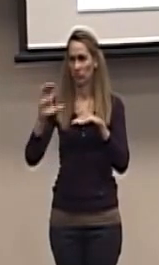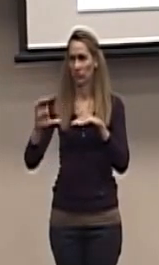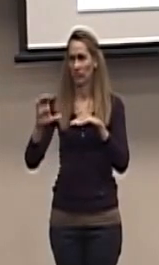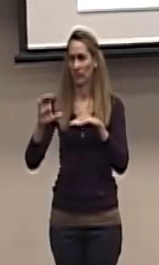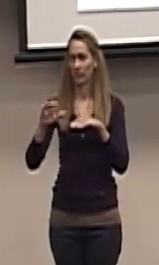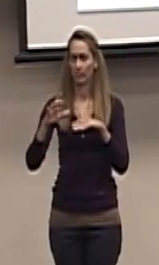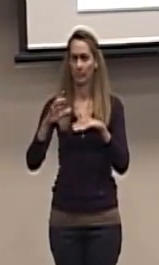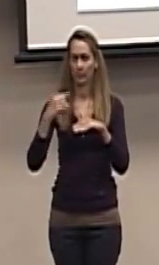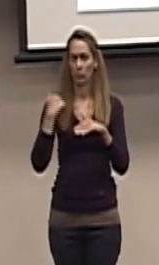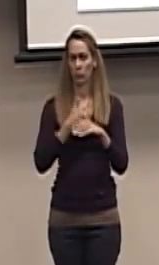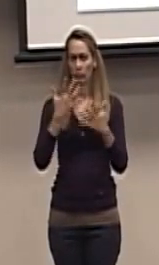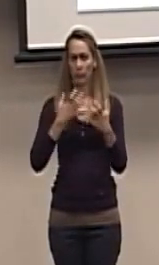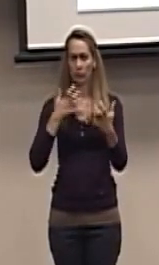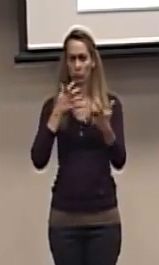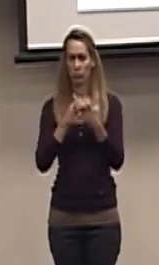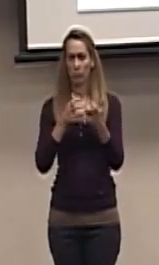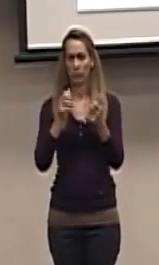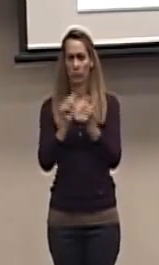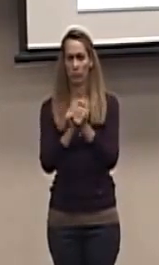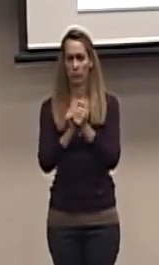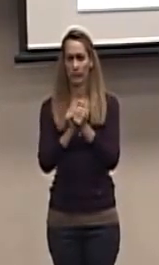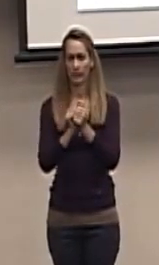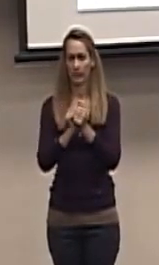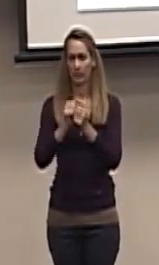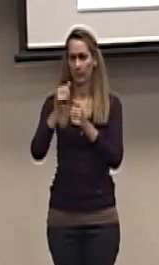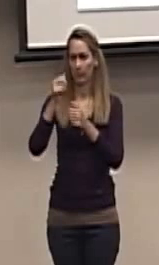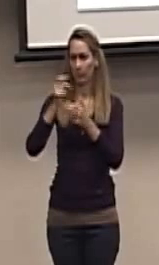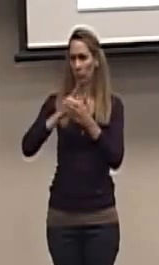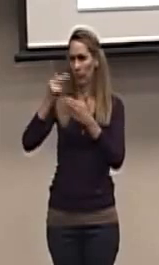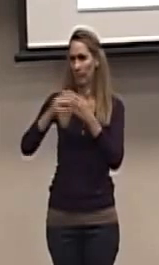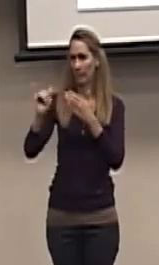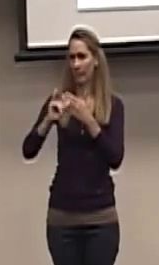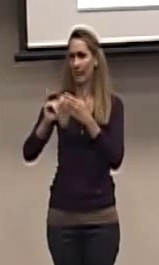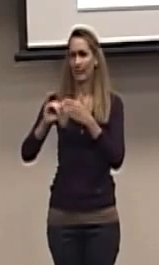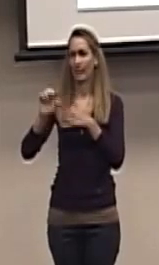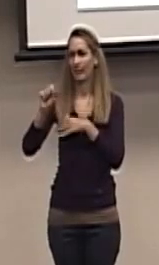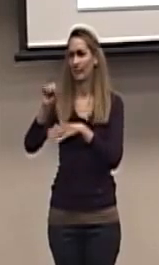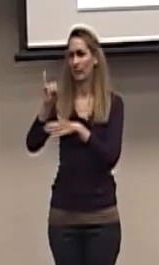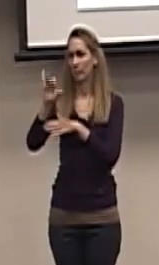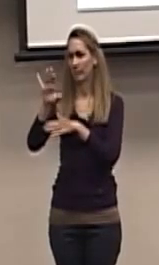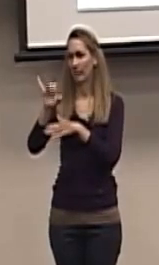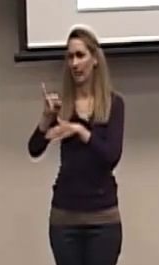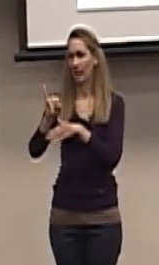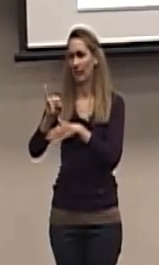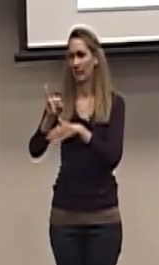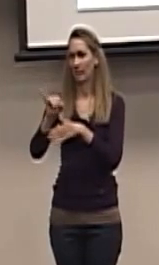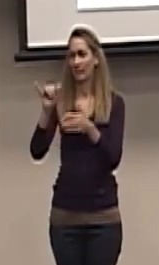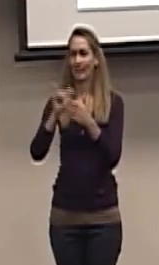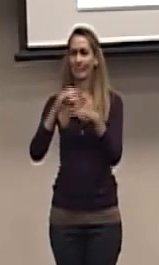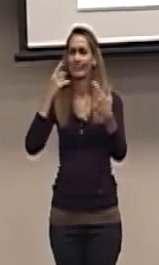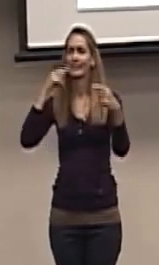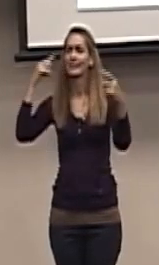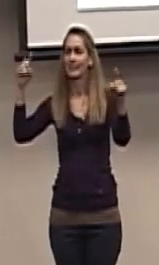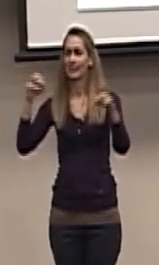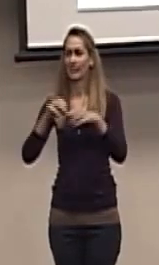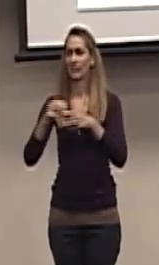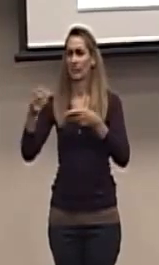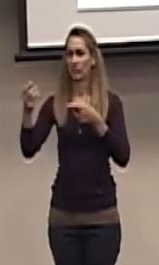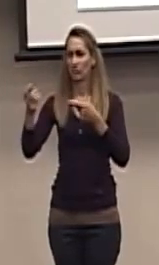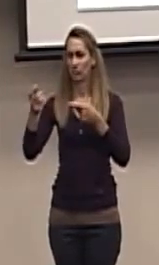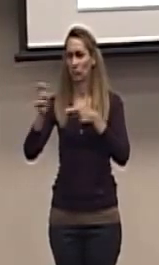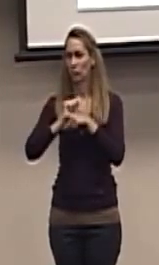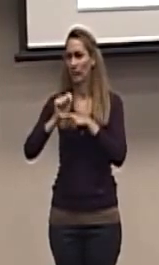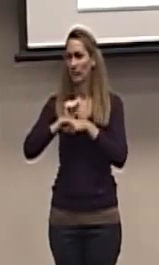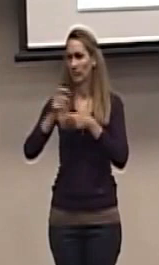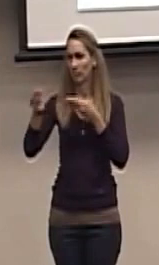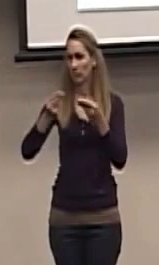SIBI that has advanced in this program of training ministers. So I'm here this morning